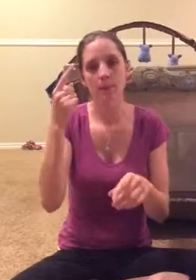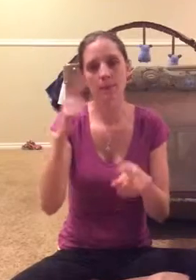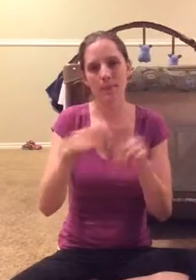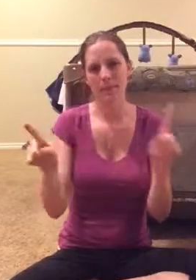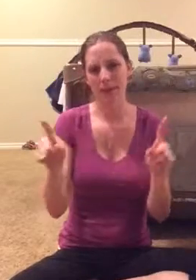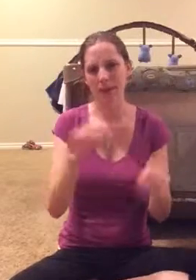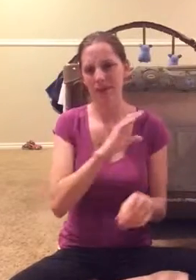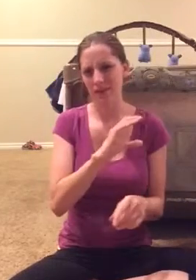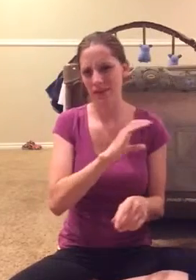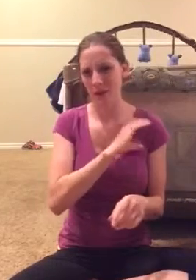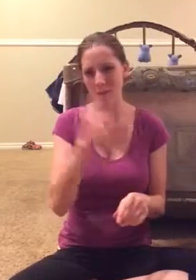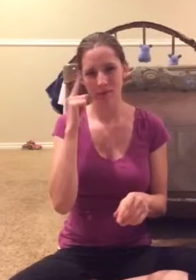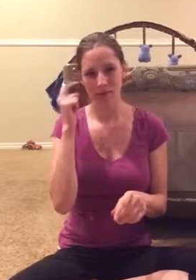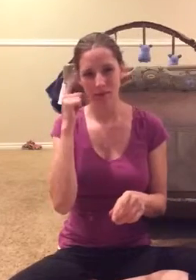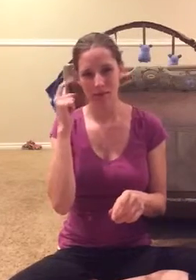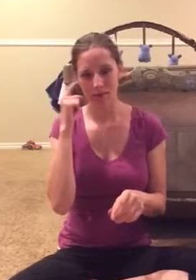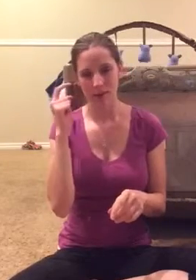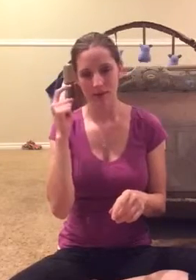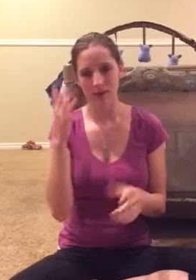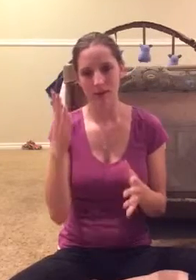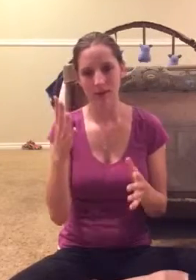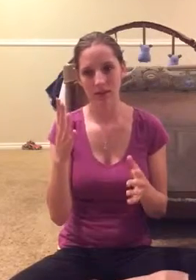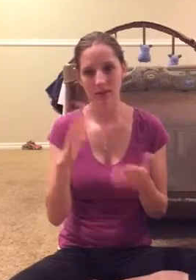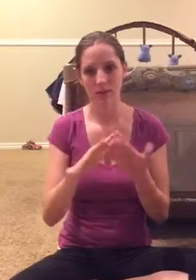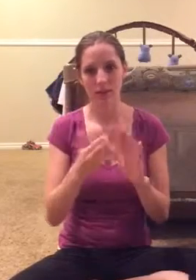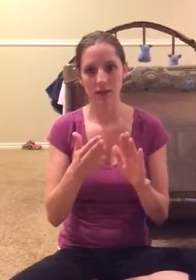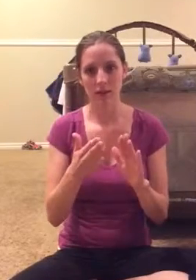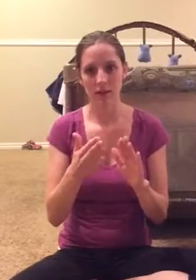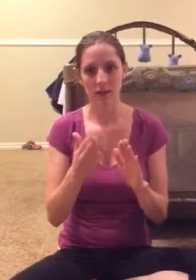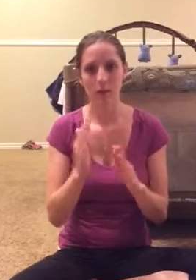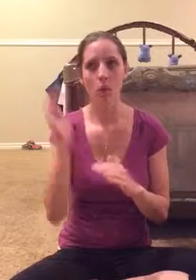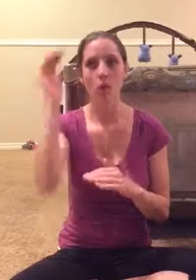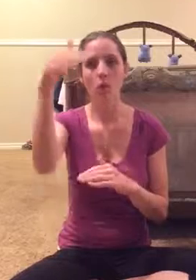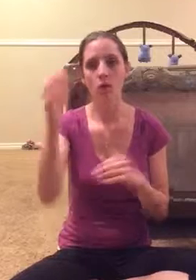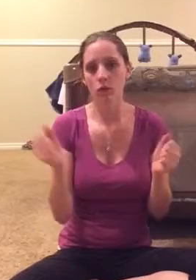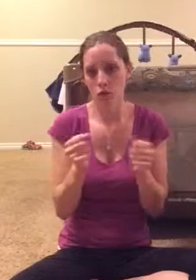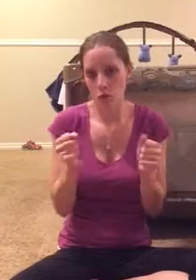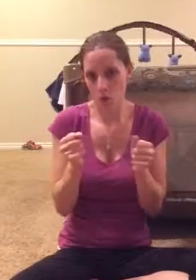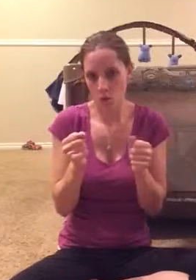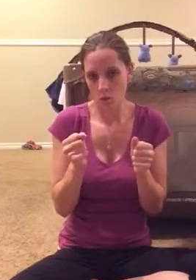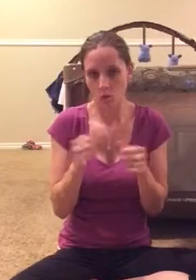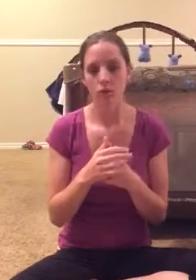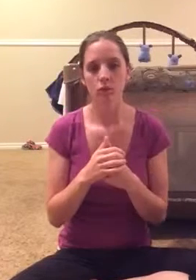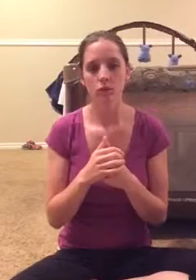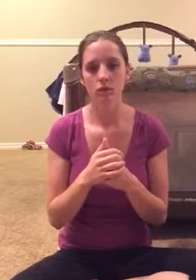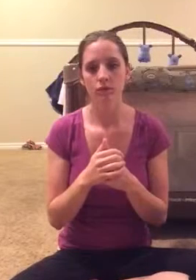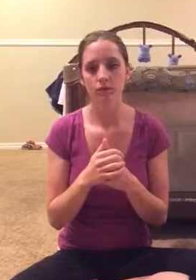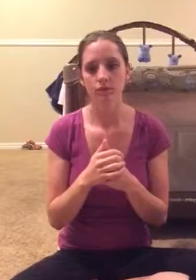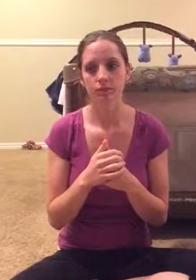After the group was found, 3 girls were flown in critical conditions to Primary Children's Hospital in Salt